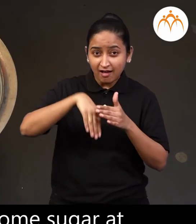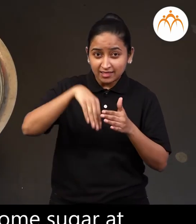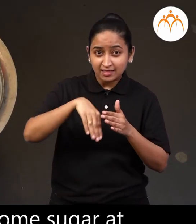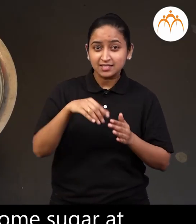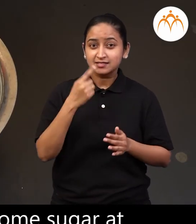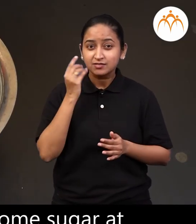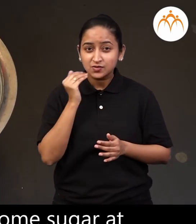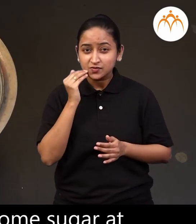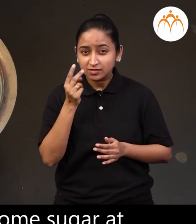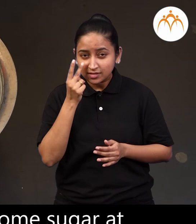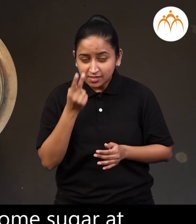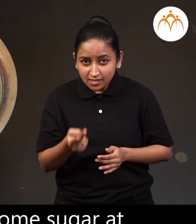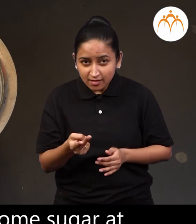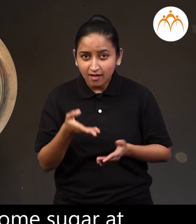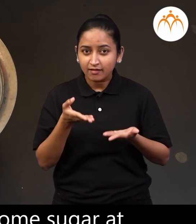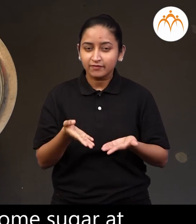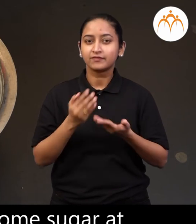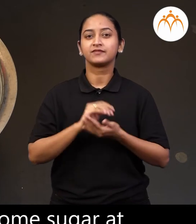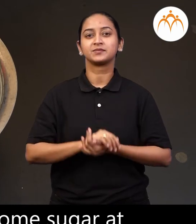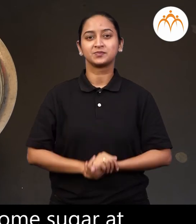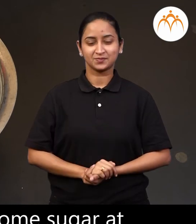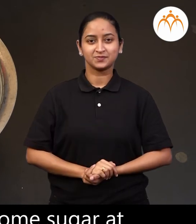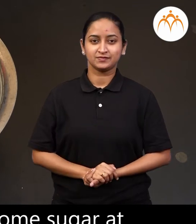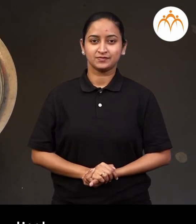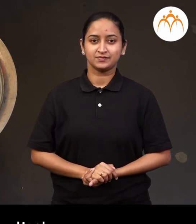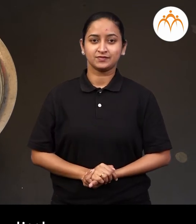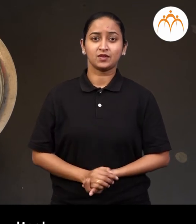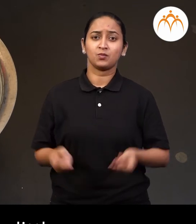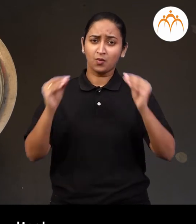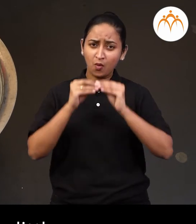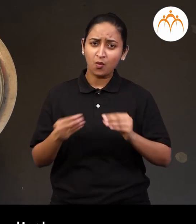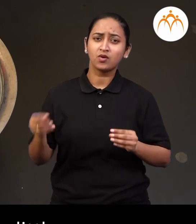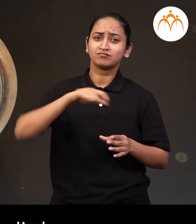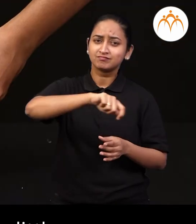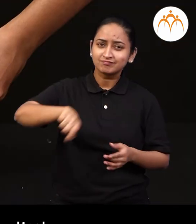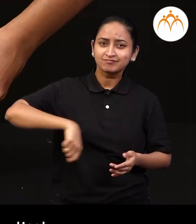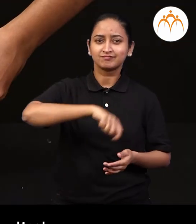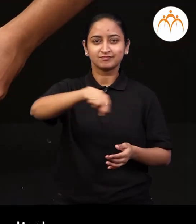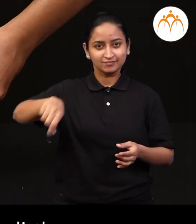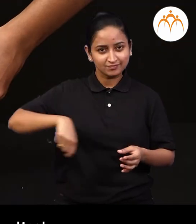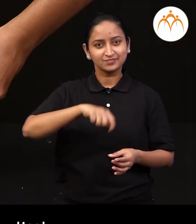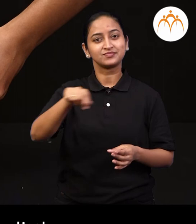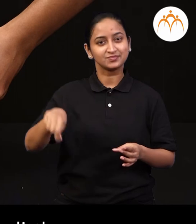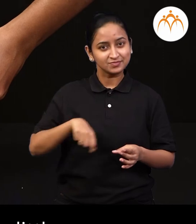some sugar at the bottom of the vessel. We will have to stir a little more.